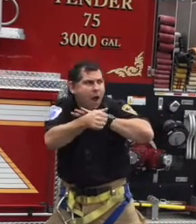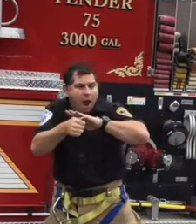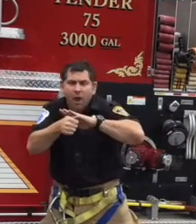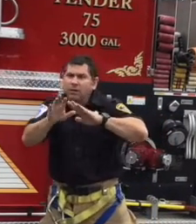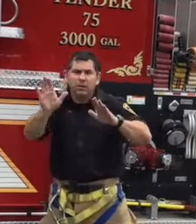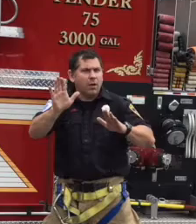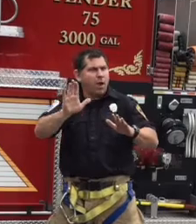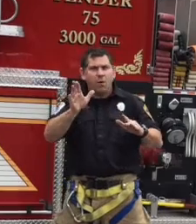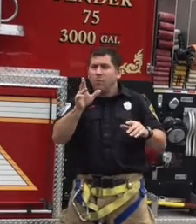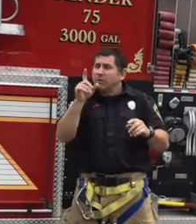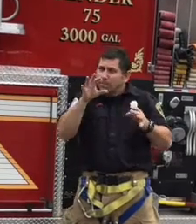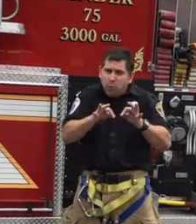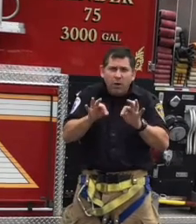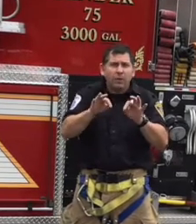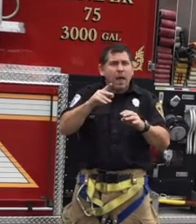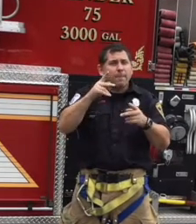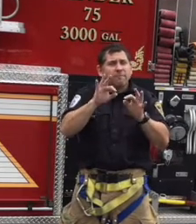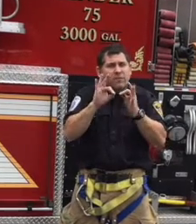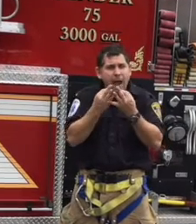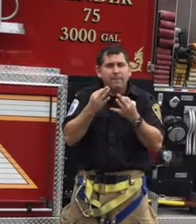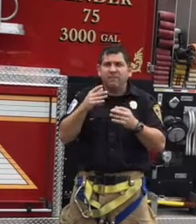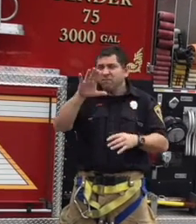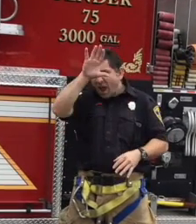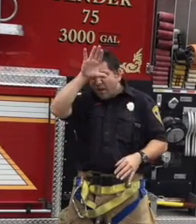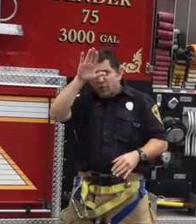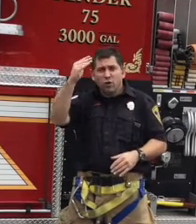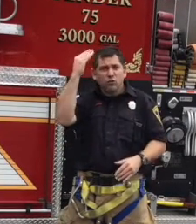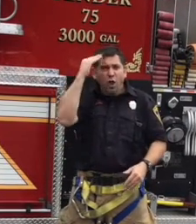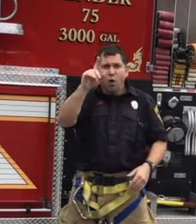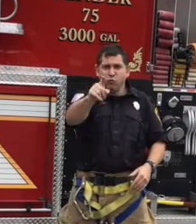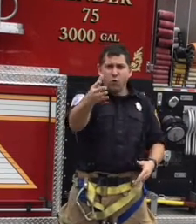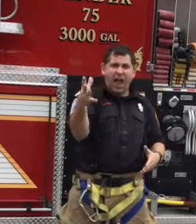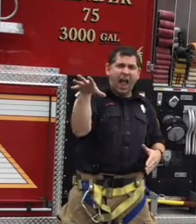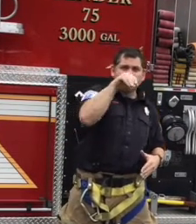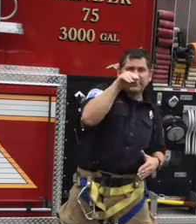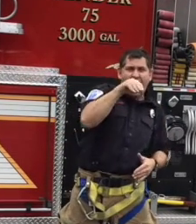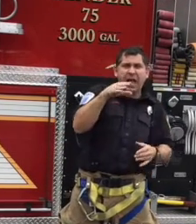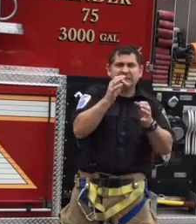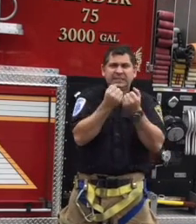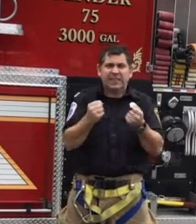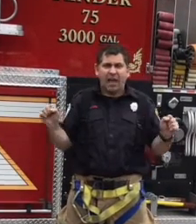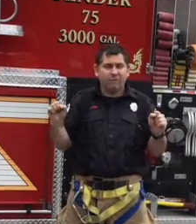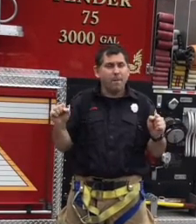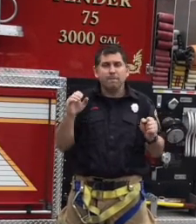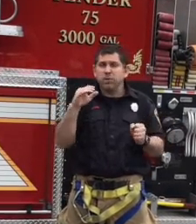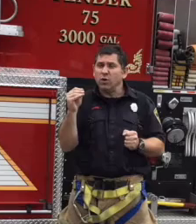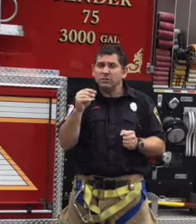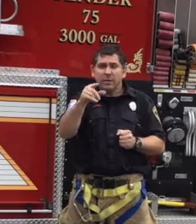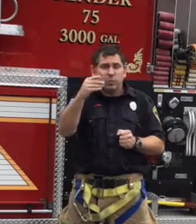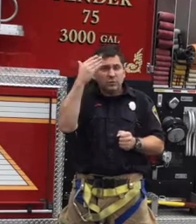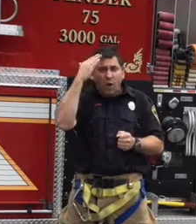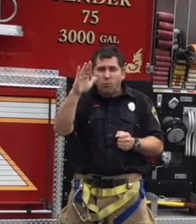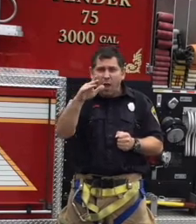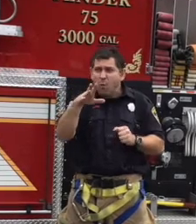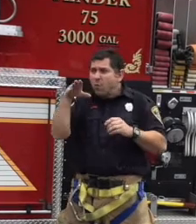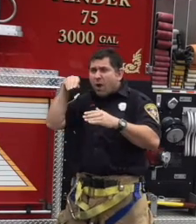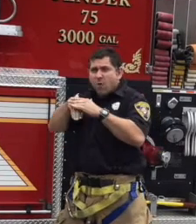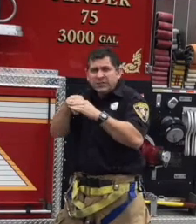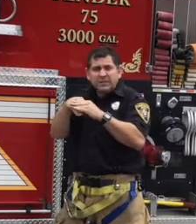Now, don't hide inside the house. It's important that, the family knows where you're supposed to meet, and the fire department